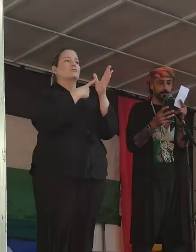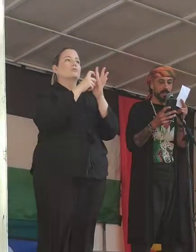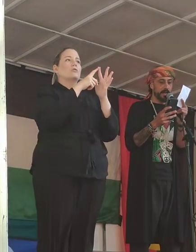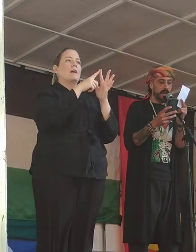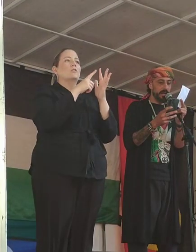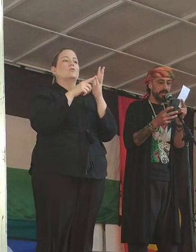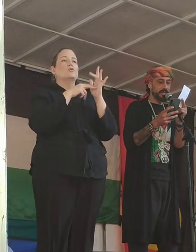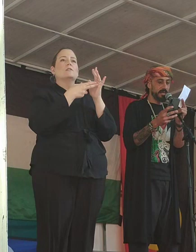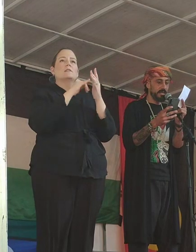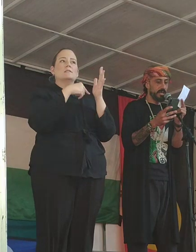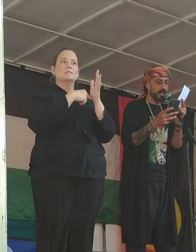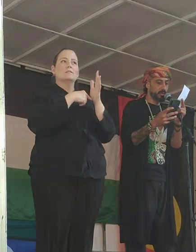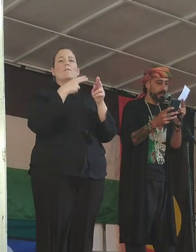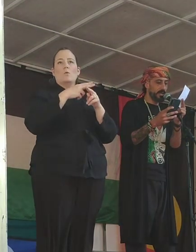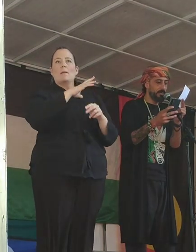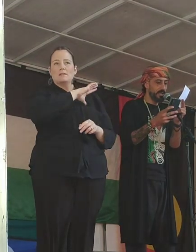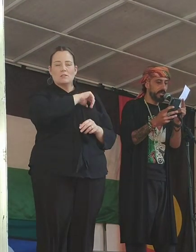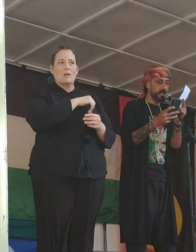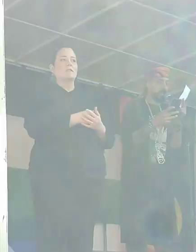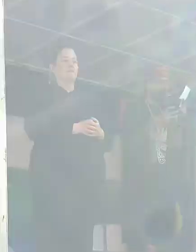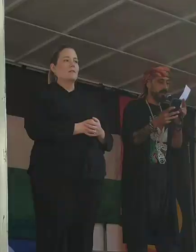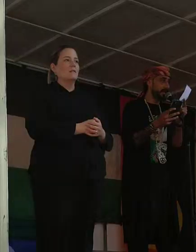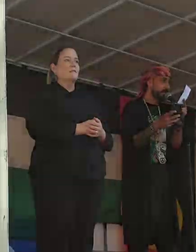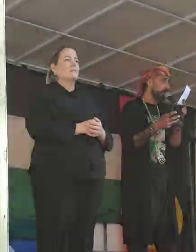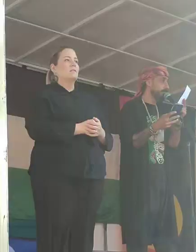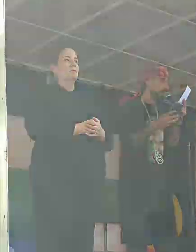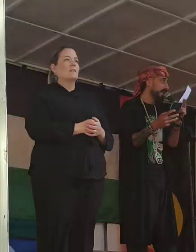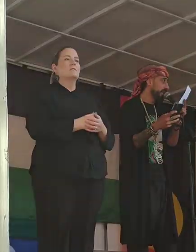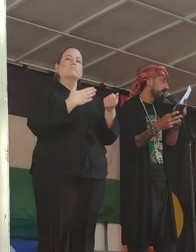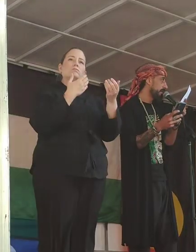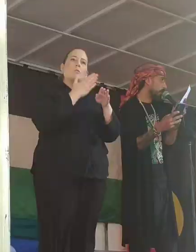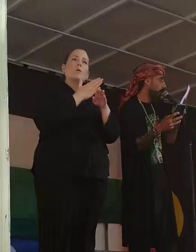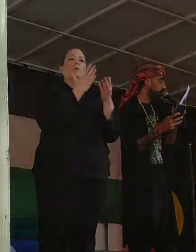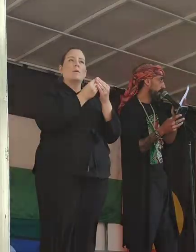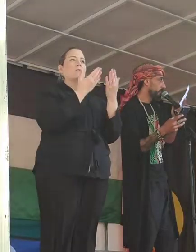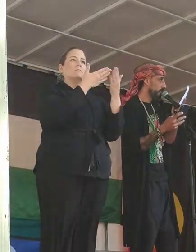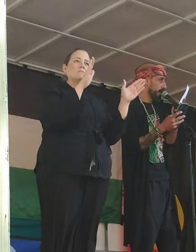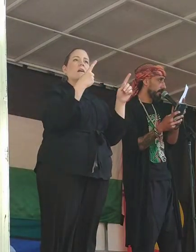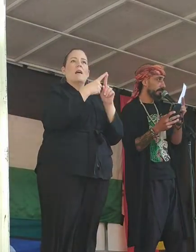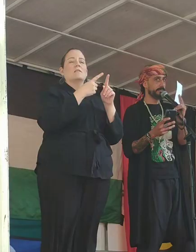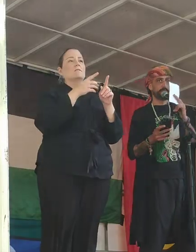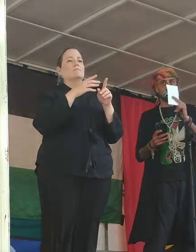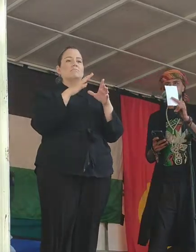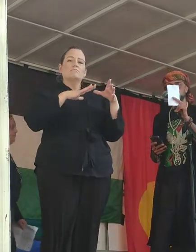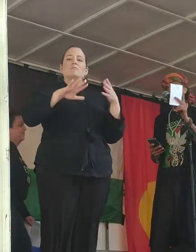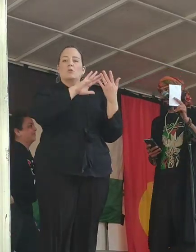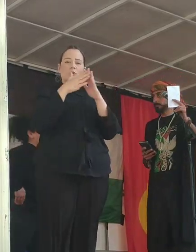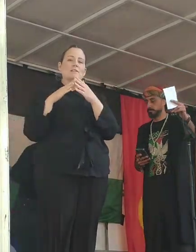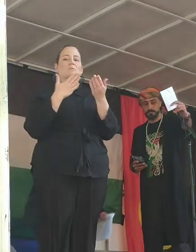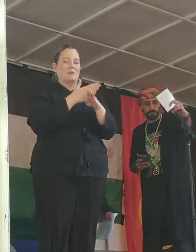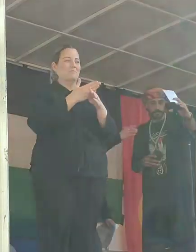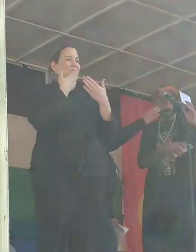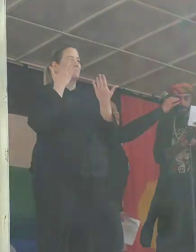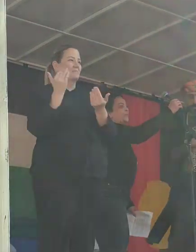for Palestine and is a delegate with the Community and Public Sector Union. Please, warm welcome to Giselle.